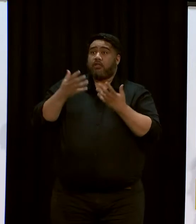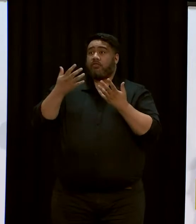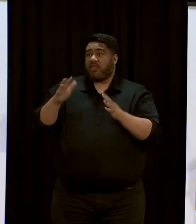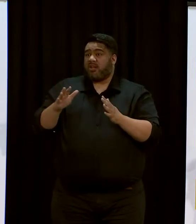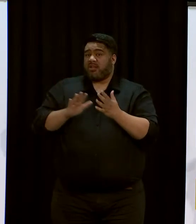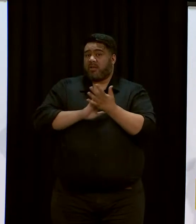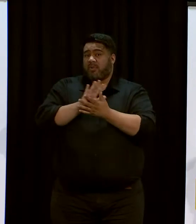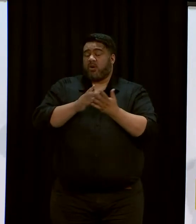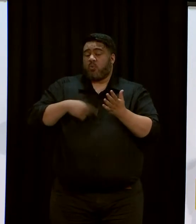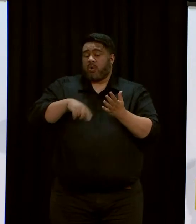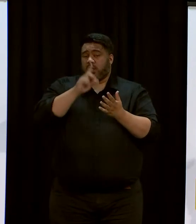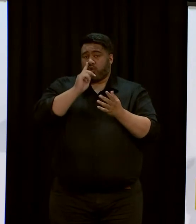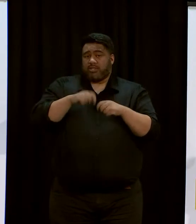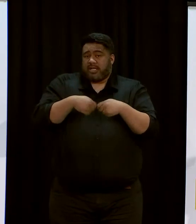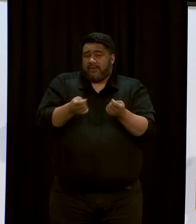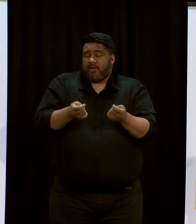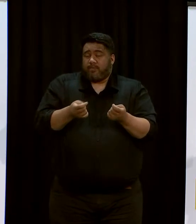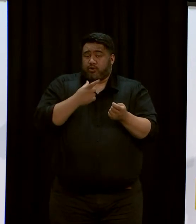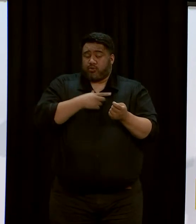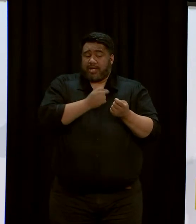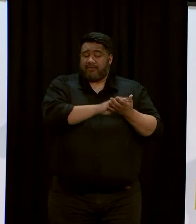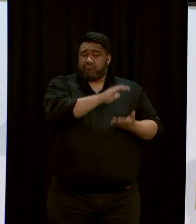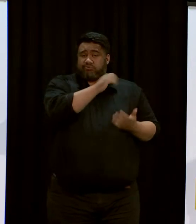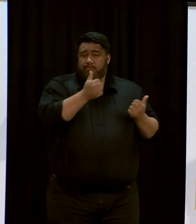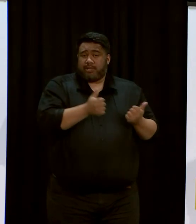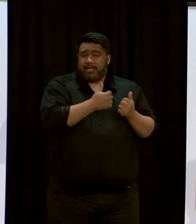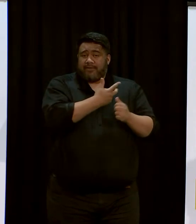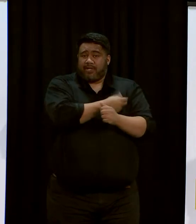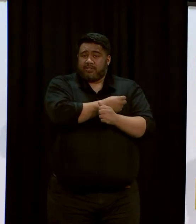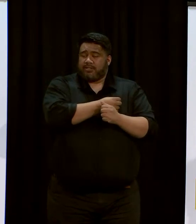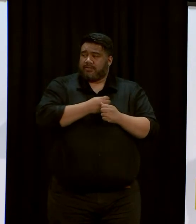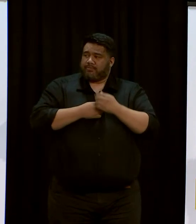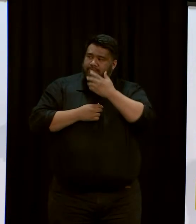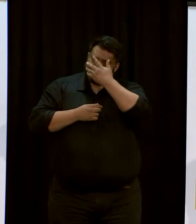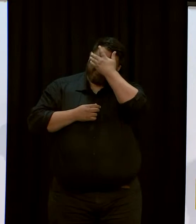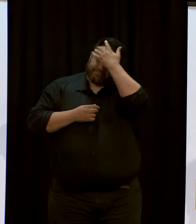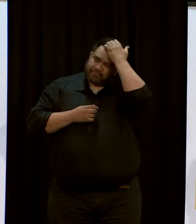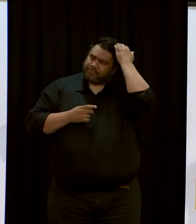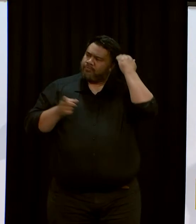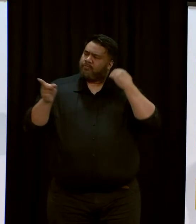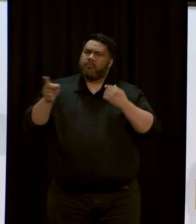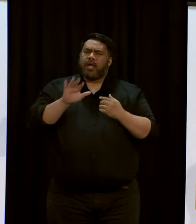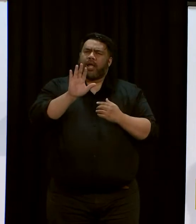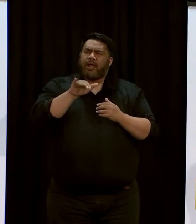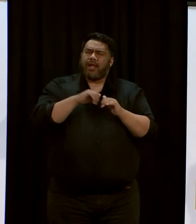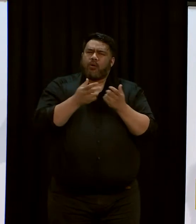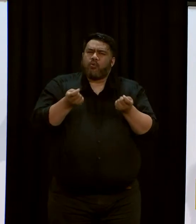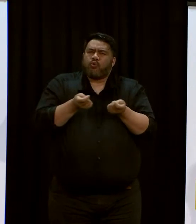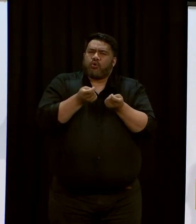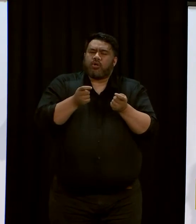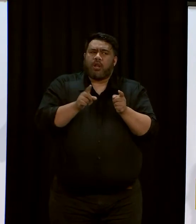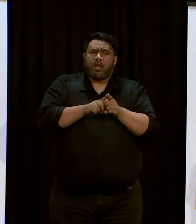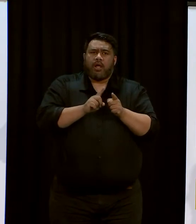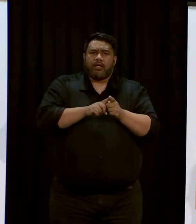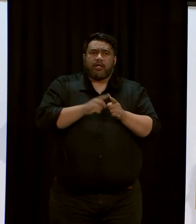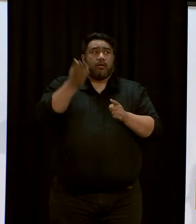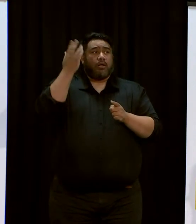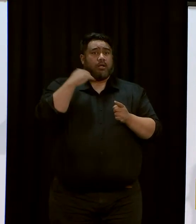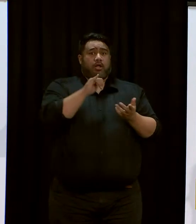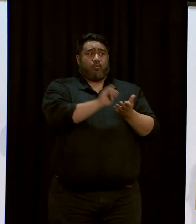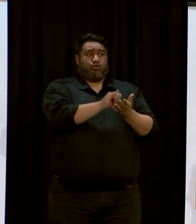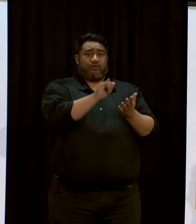program to start delivering a booster shot. Will work in terms of, is it more like the original Pfizer approval process and the time